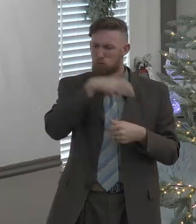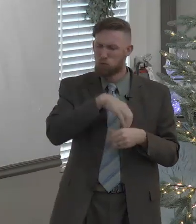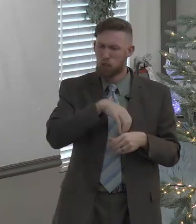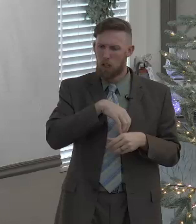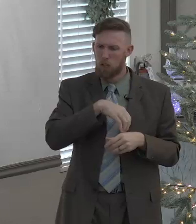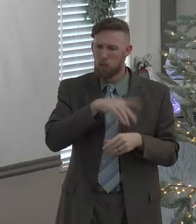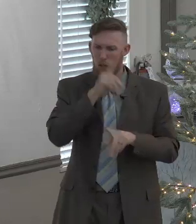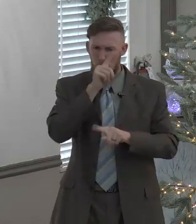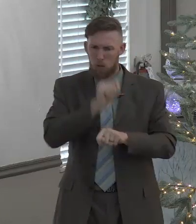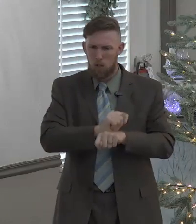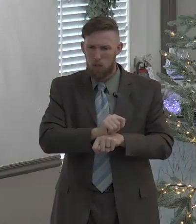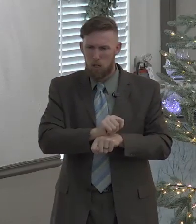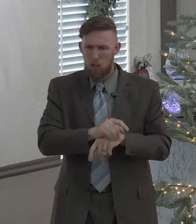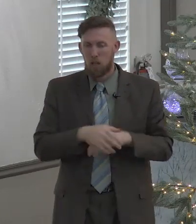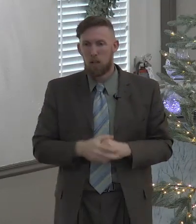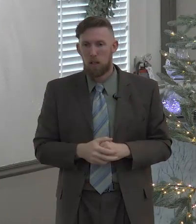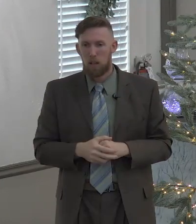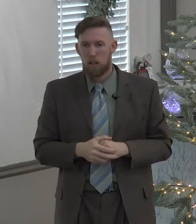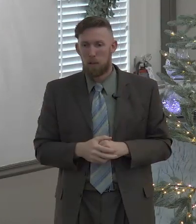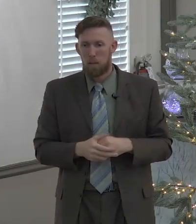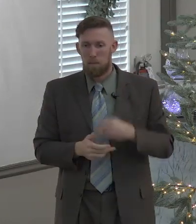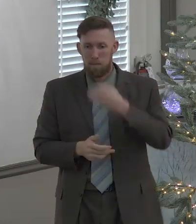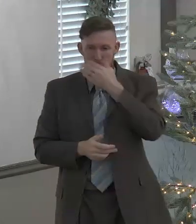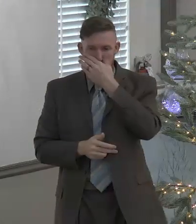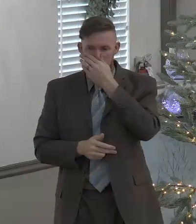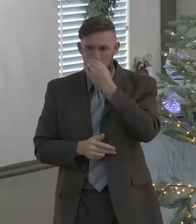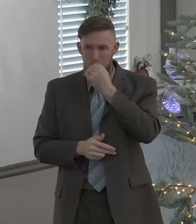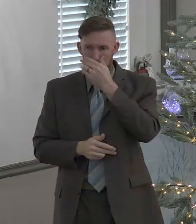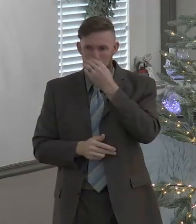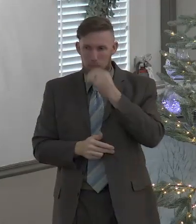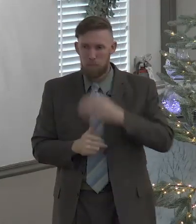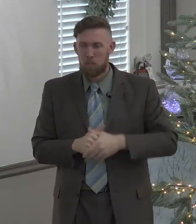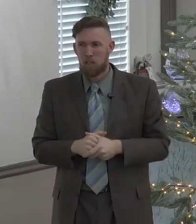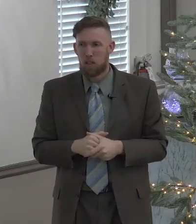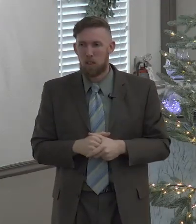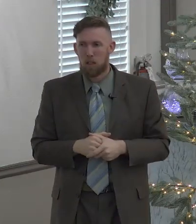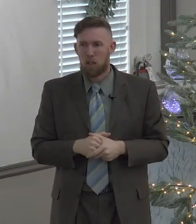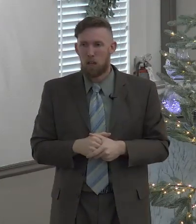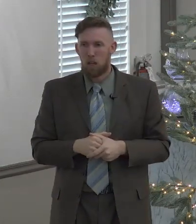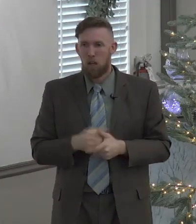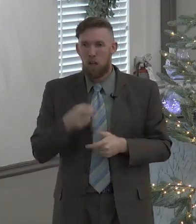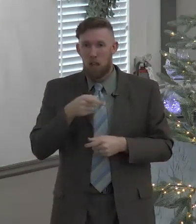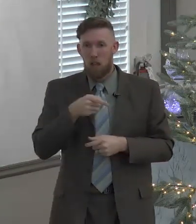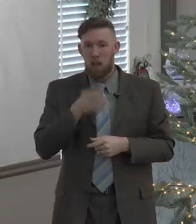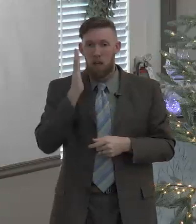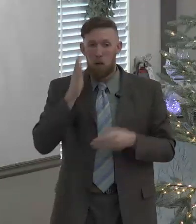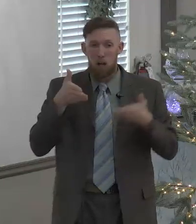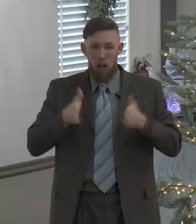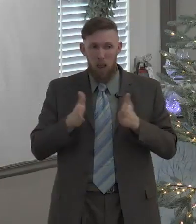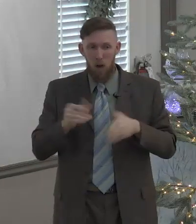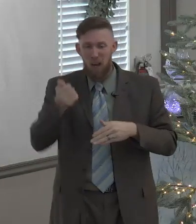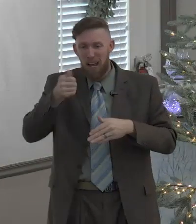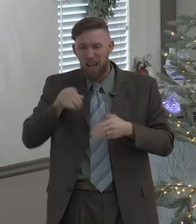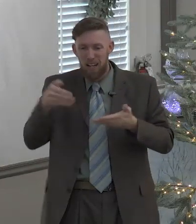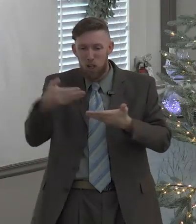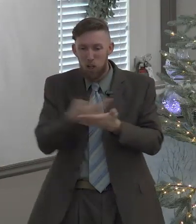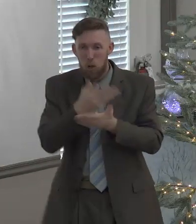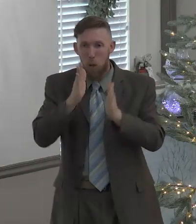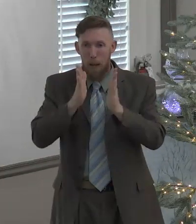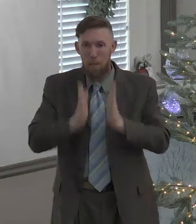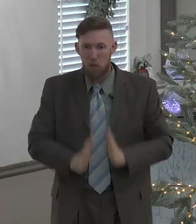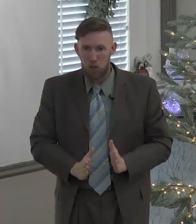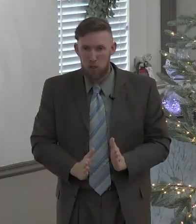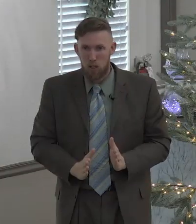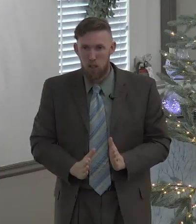really kind of what I consider to be kind of a bizarre tradition. And that is, if anybody new came in the synagogue, they were given the opportunity